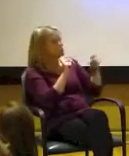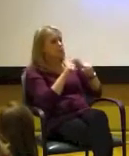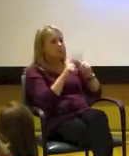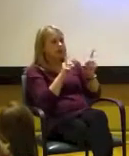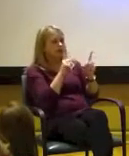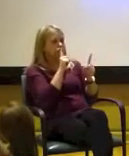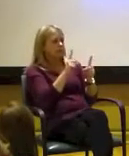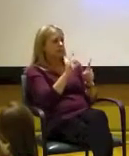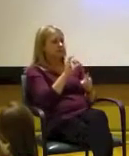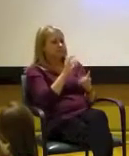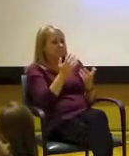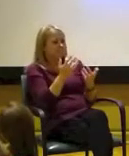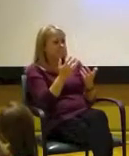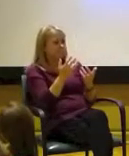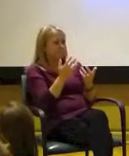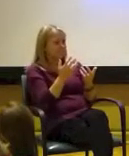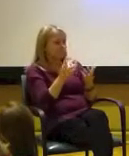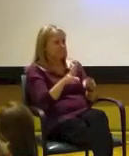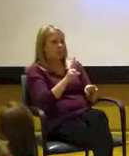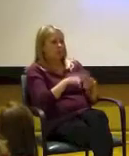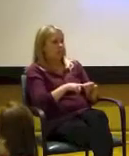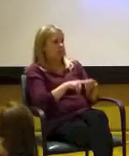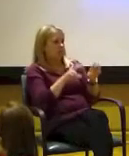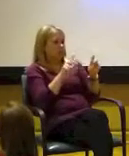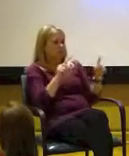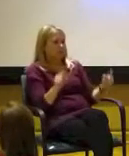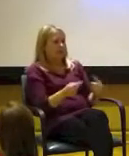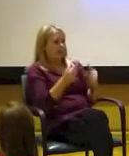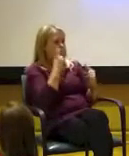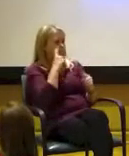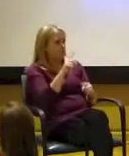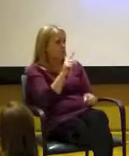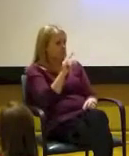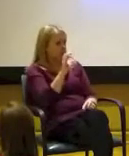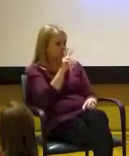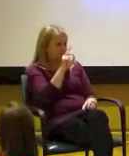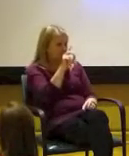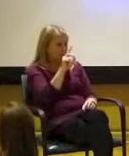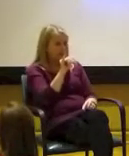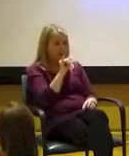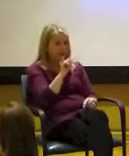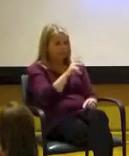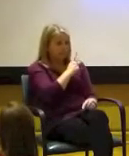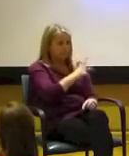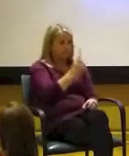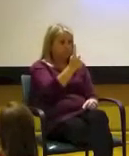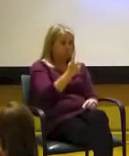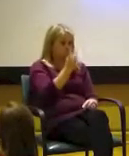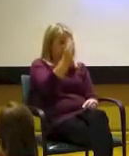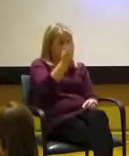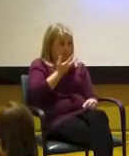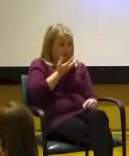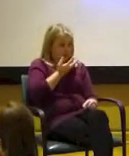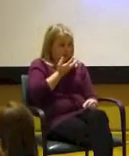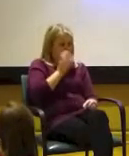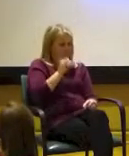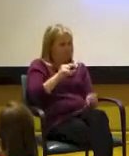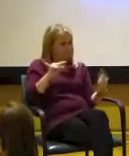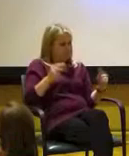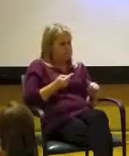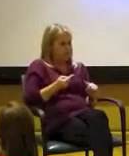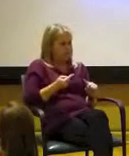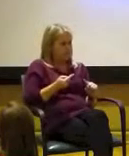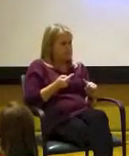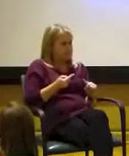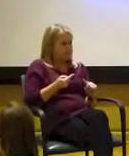very classic kind of pain for tethered cord. So if a patient starts to tell me that that's the kind of pain